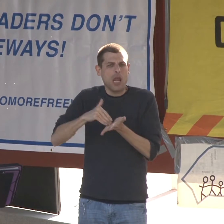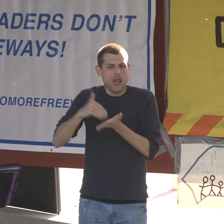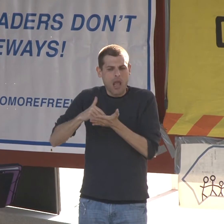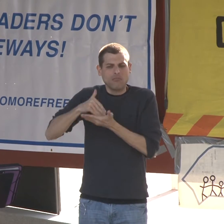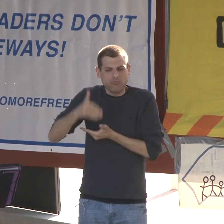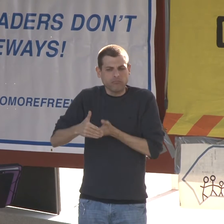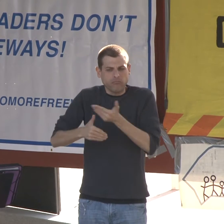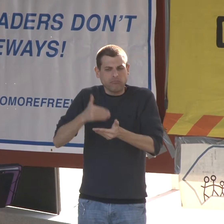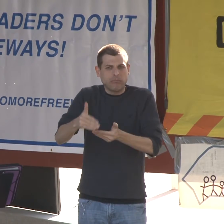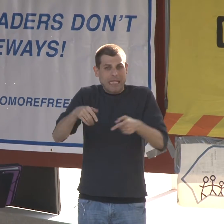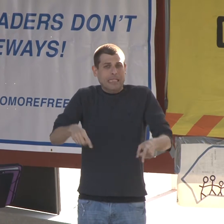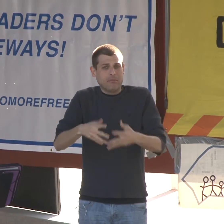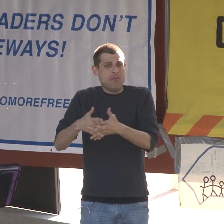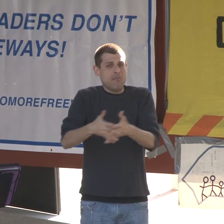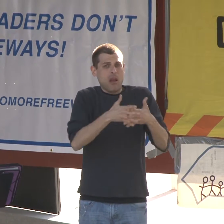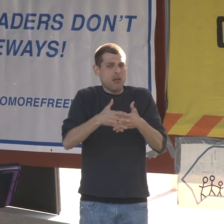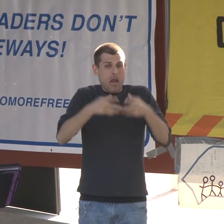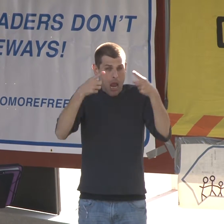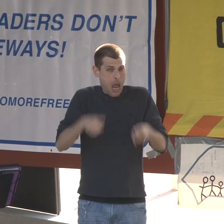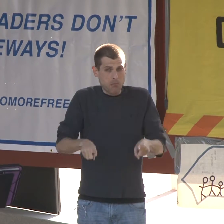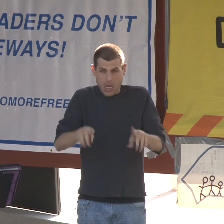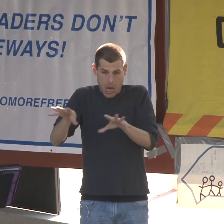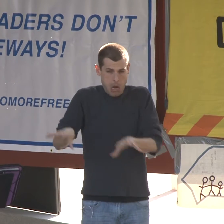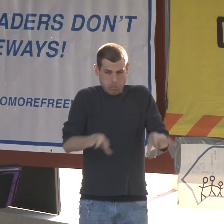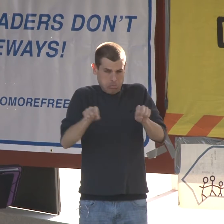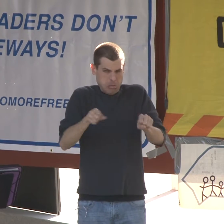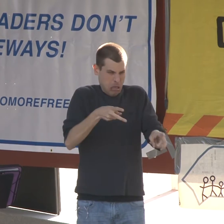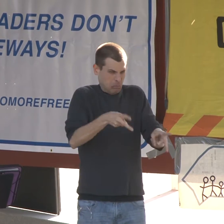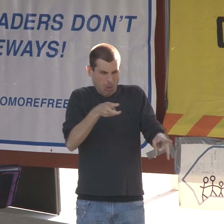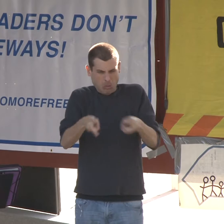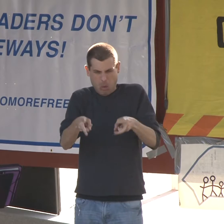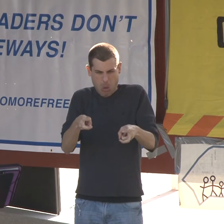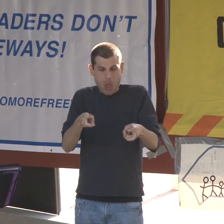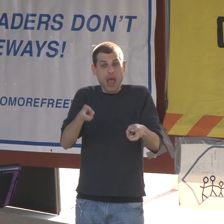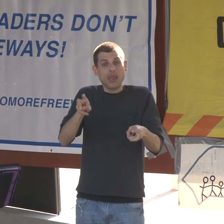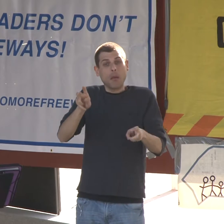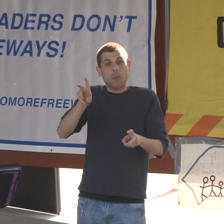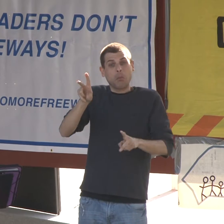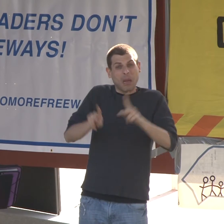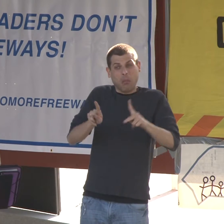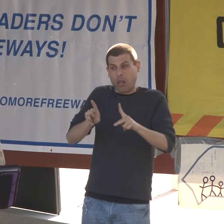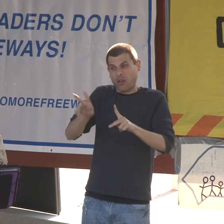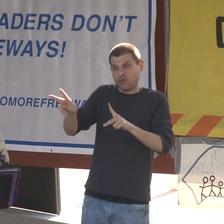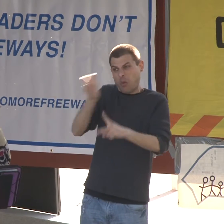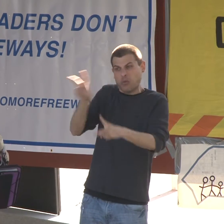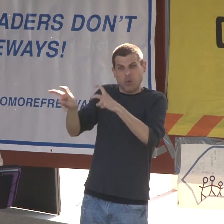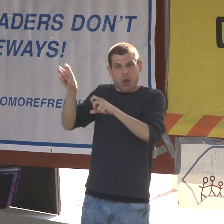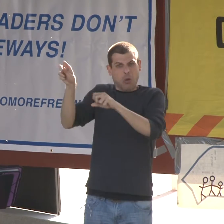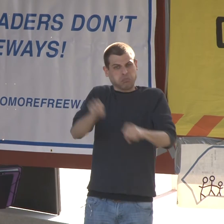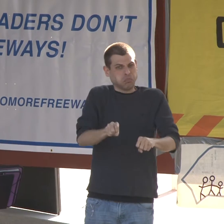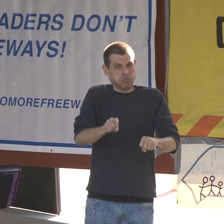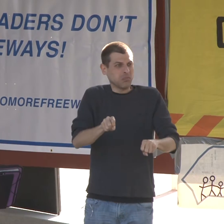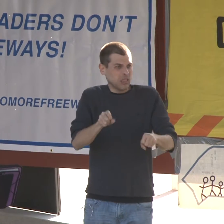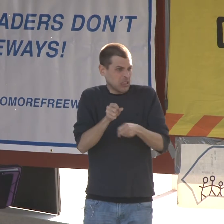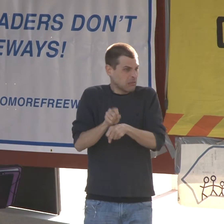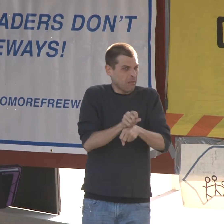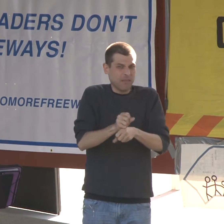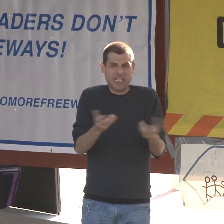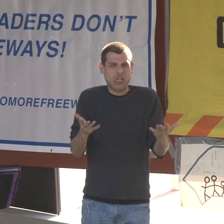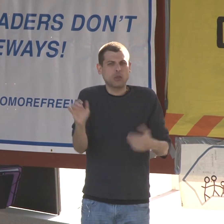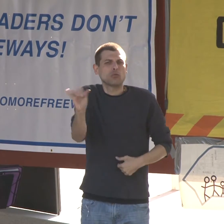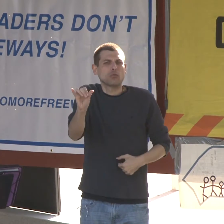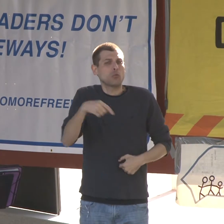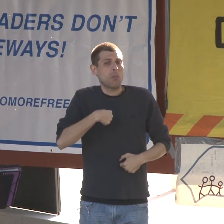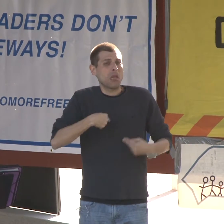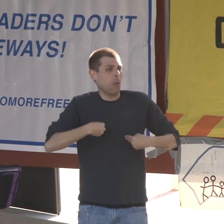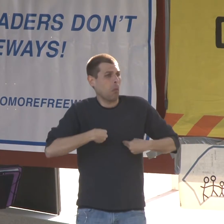United States is contingent on stolen land and stolen people. With my white privilege, I cannot speak to the